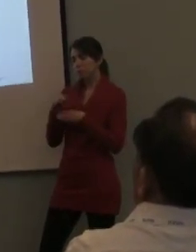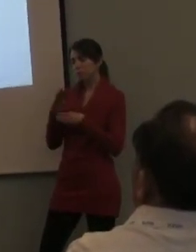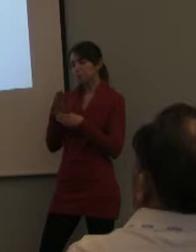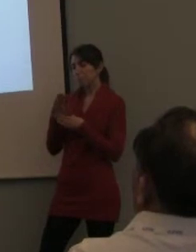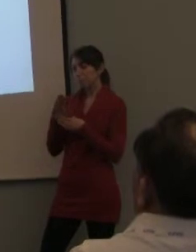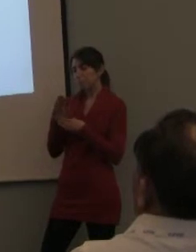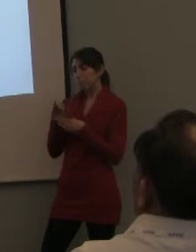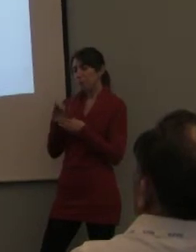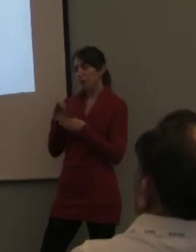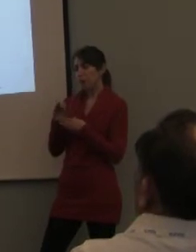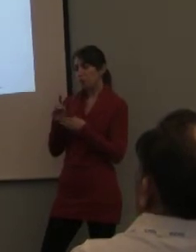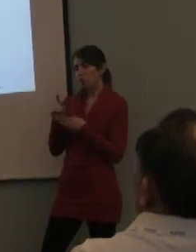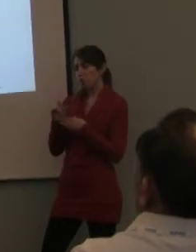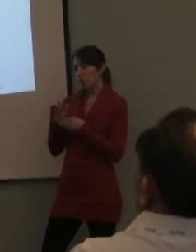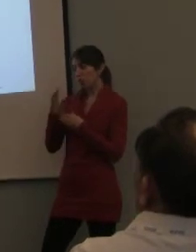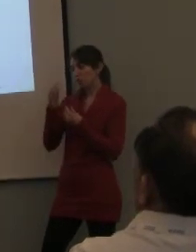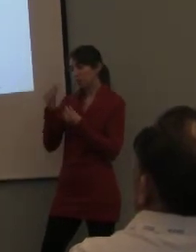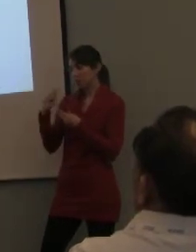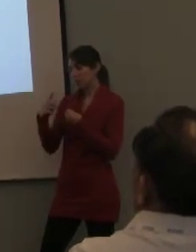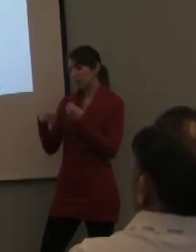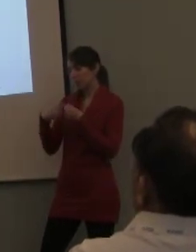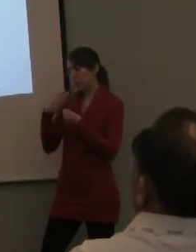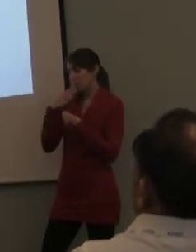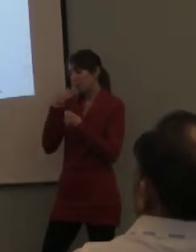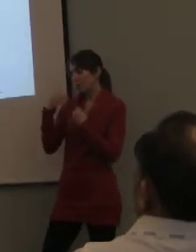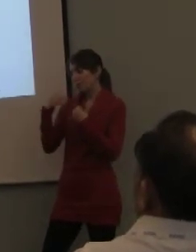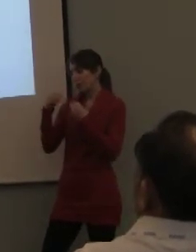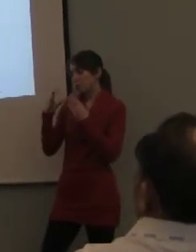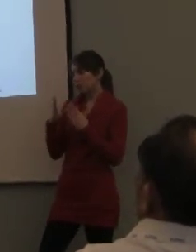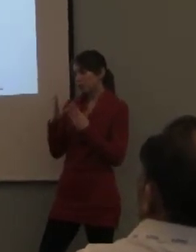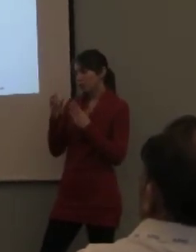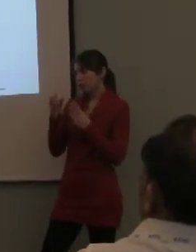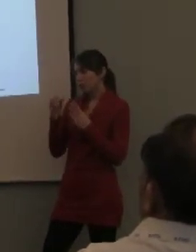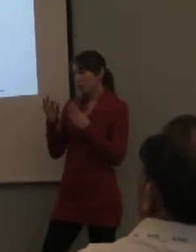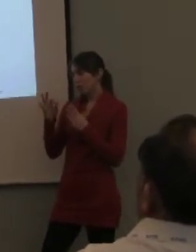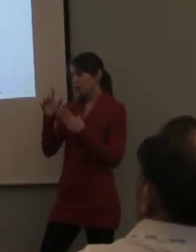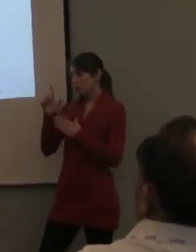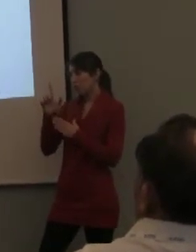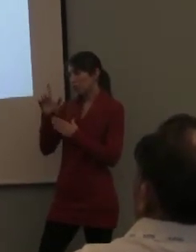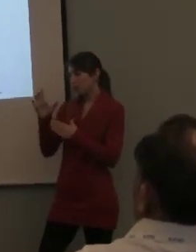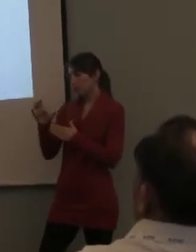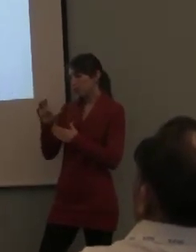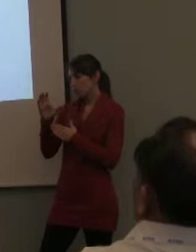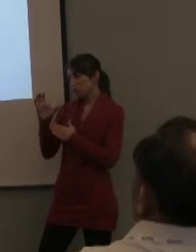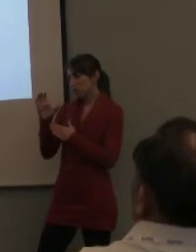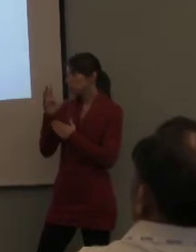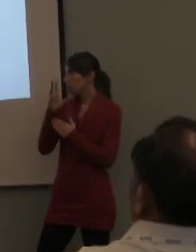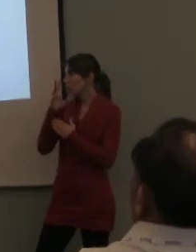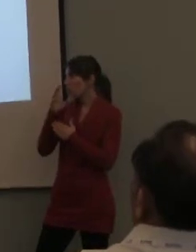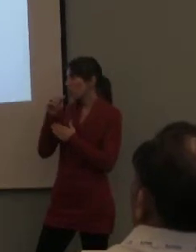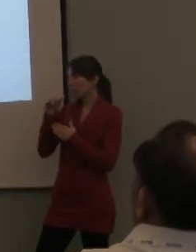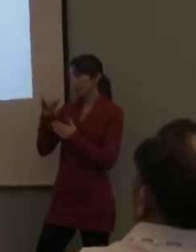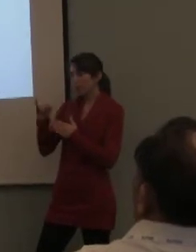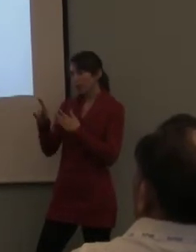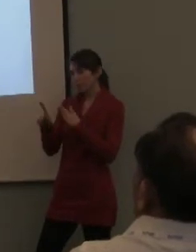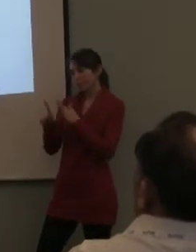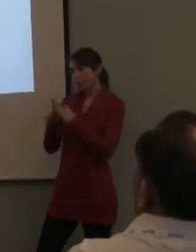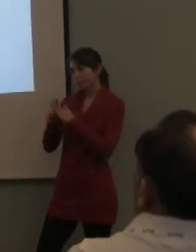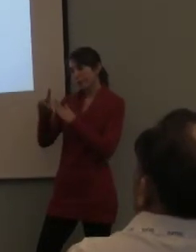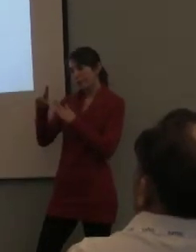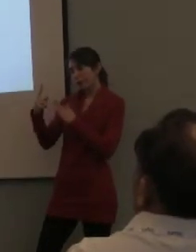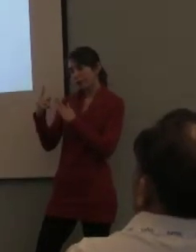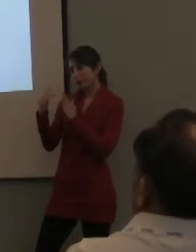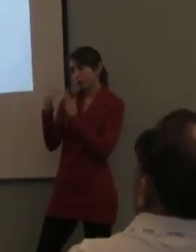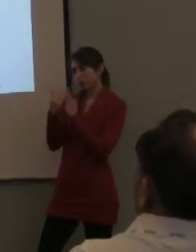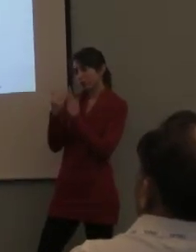about bestsellers of the 21st century, why shouldn't that appear first in the results? And